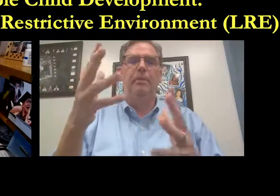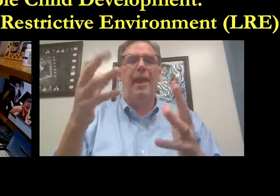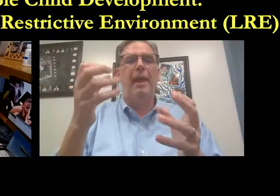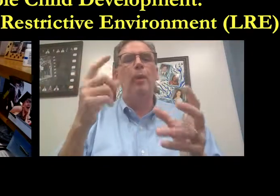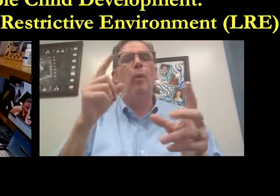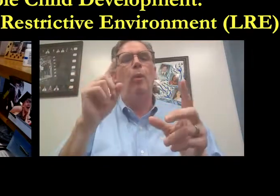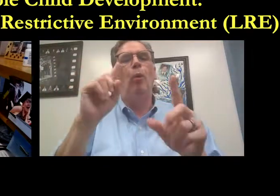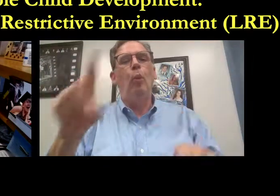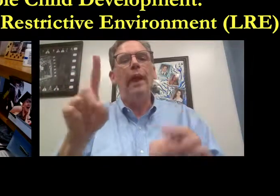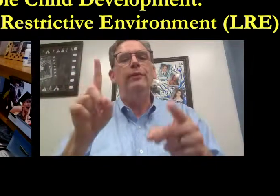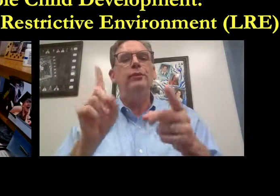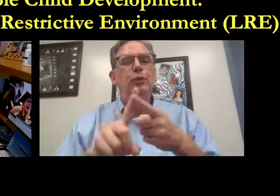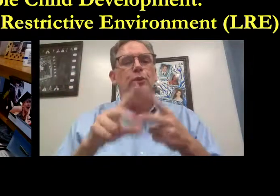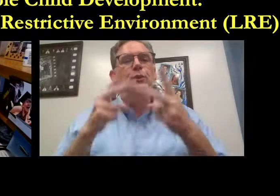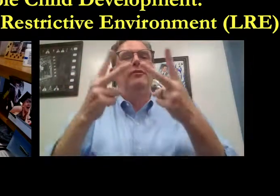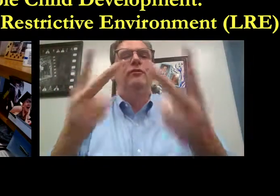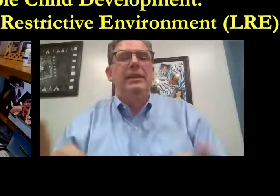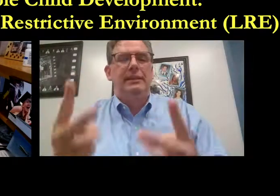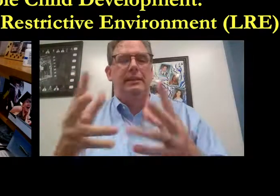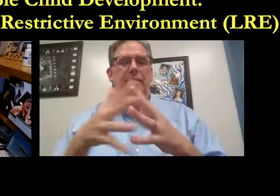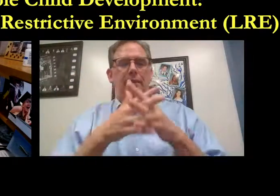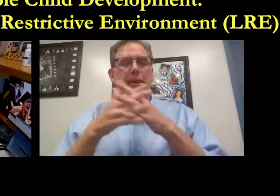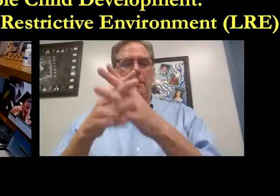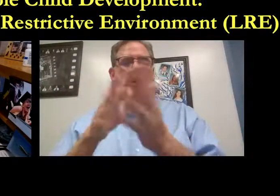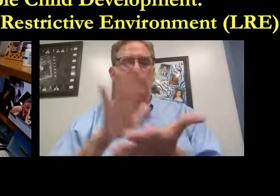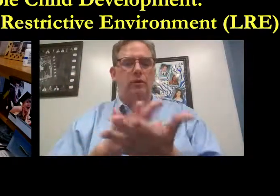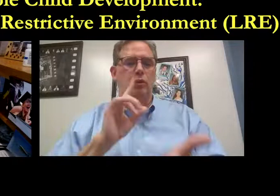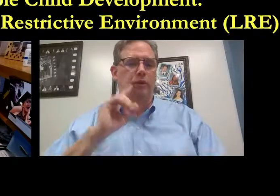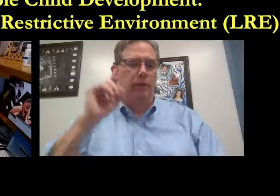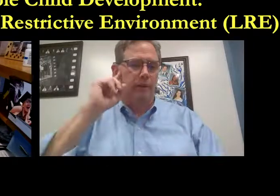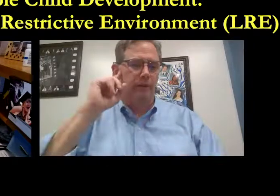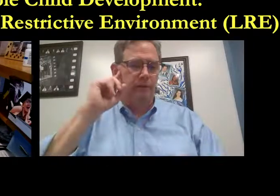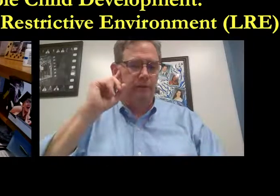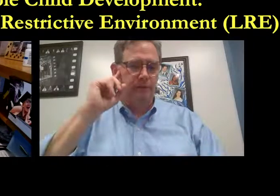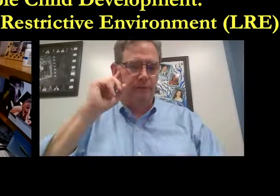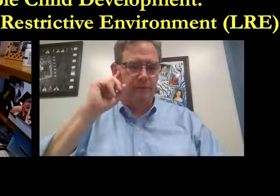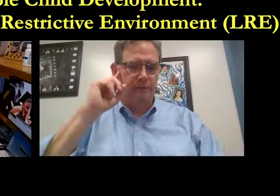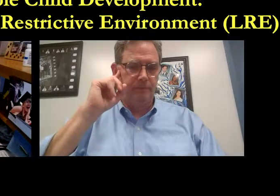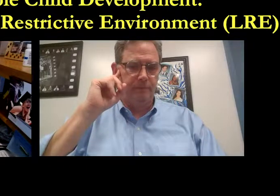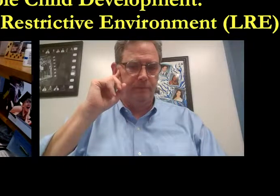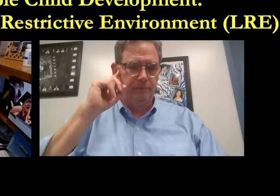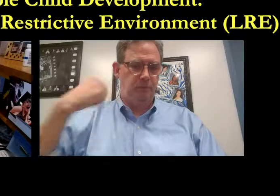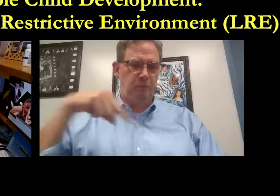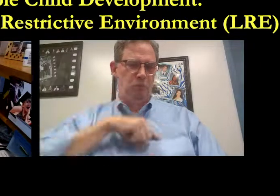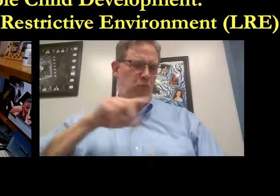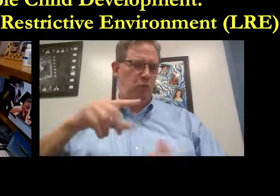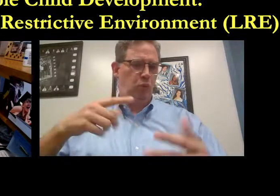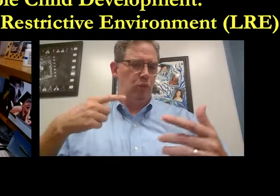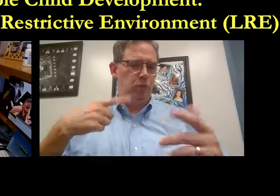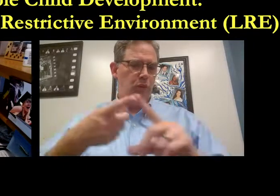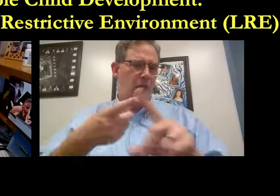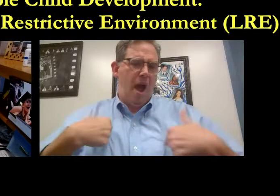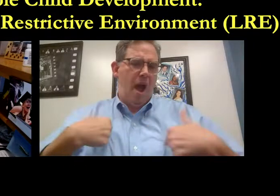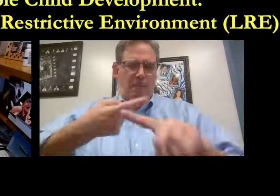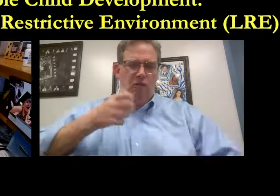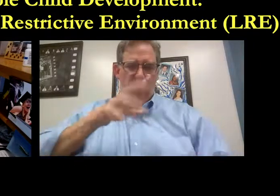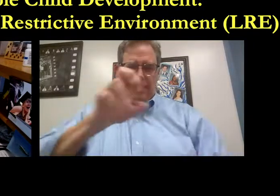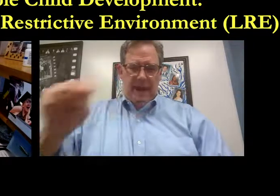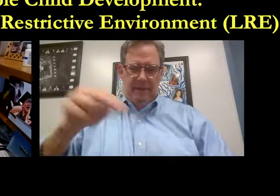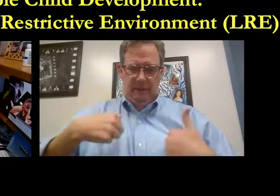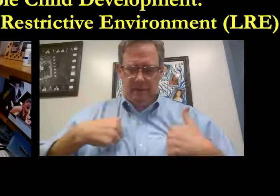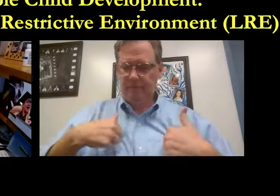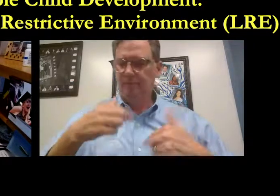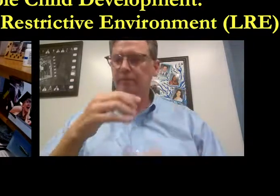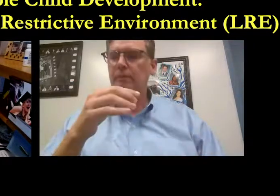that he needed to go somewhere else. They went to visit the American School for the